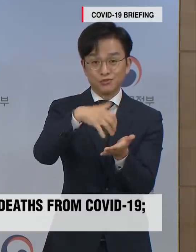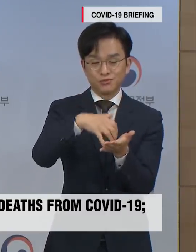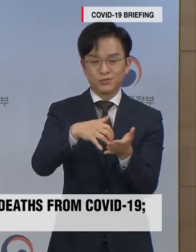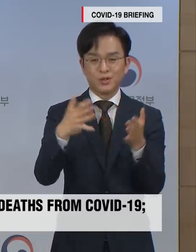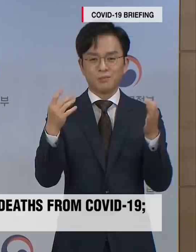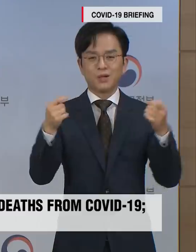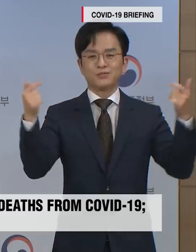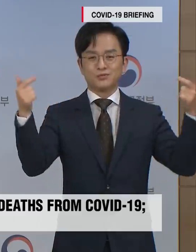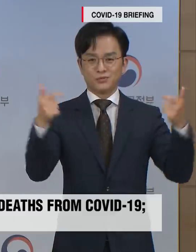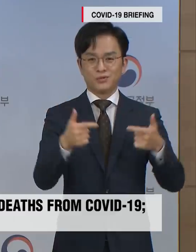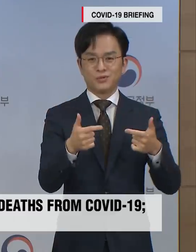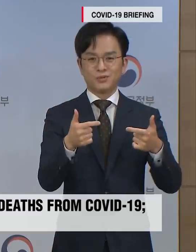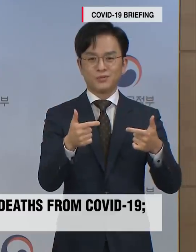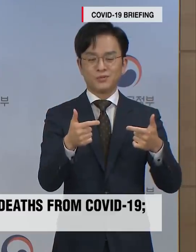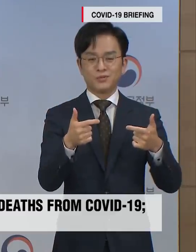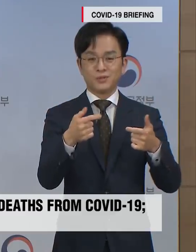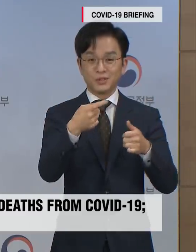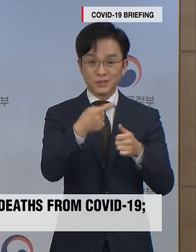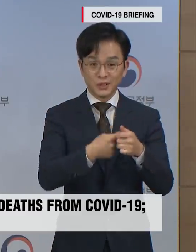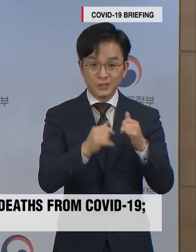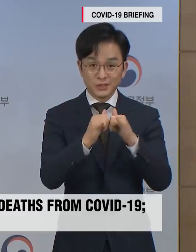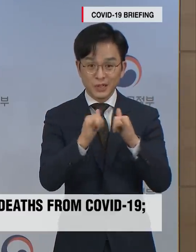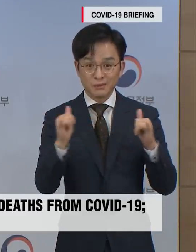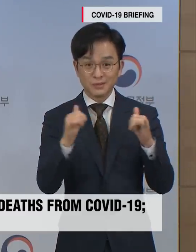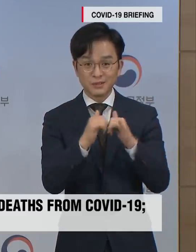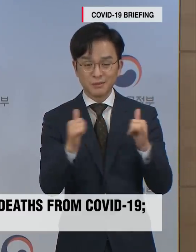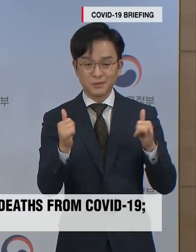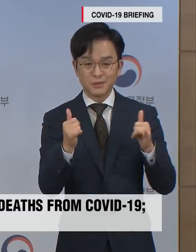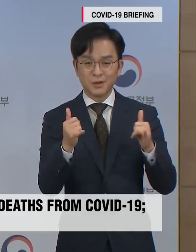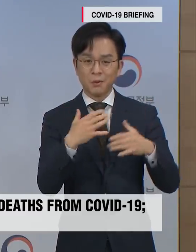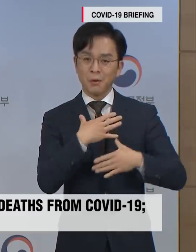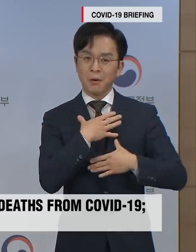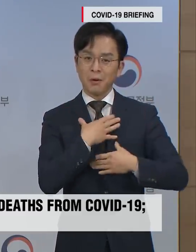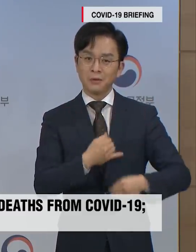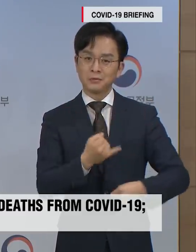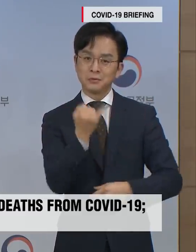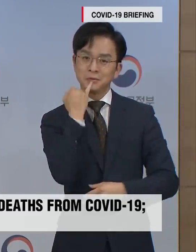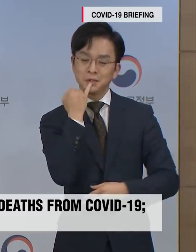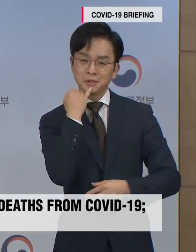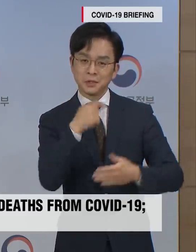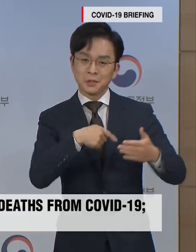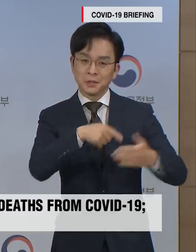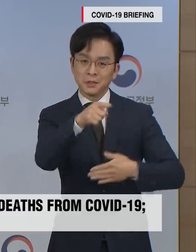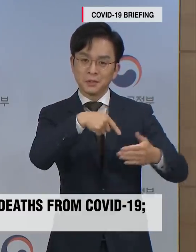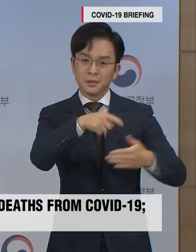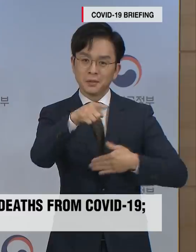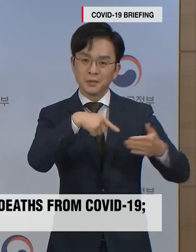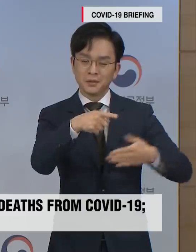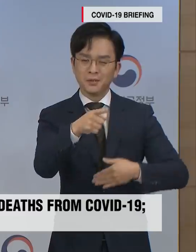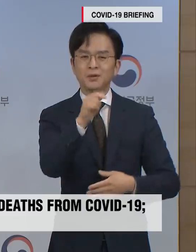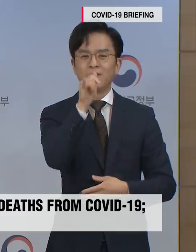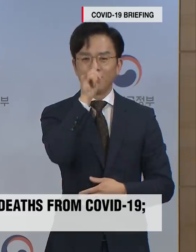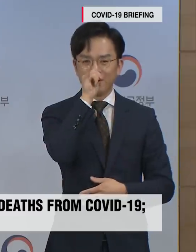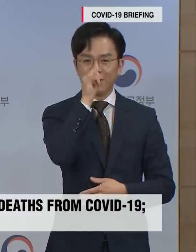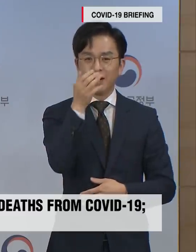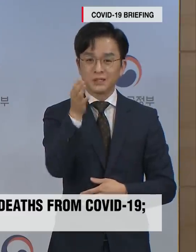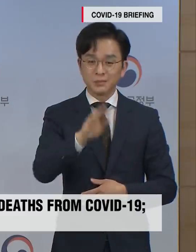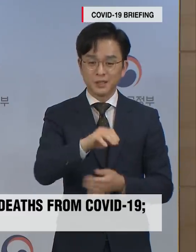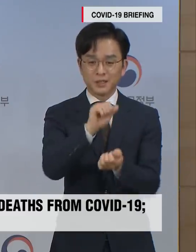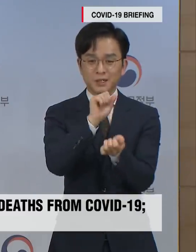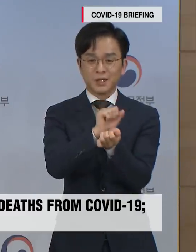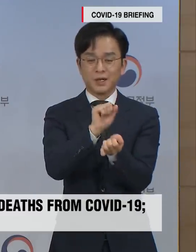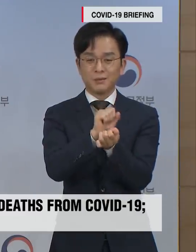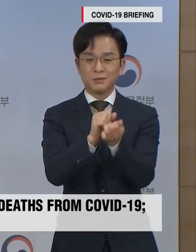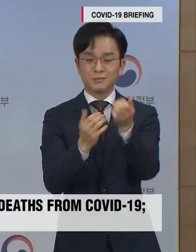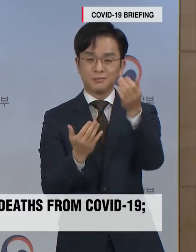So he has said that with the decrease in the number of additional confirmed cases, we have seen people loosening up.